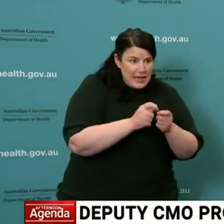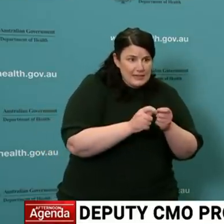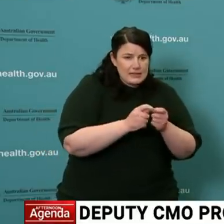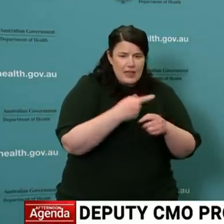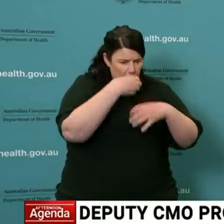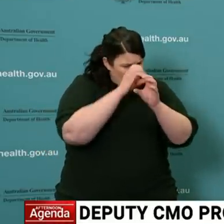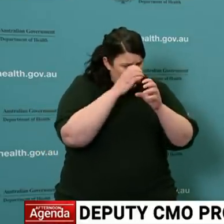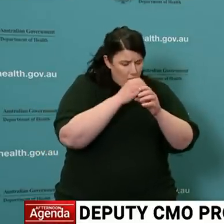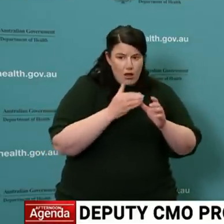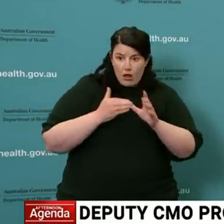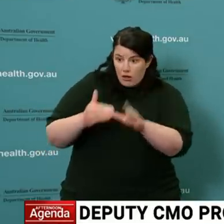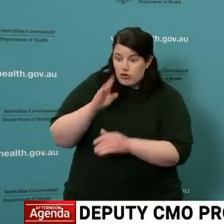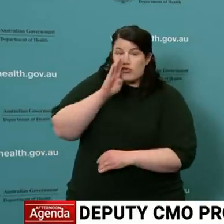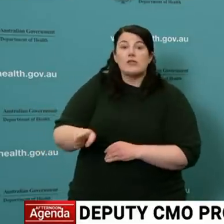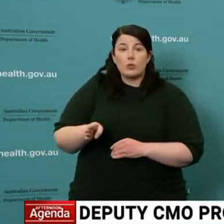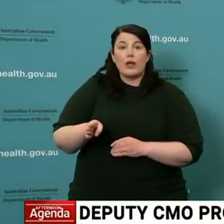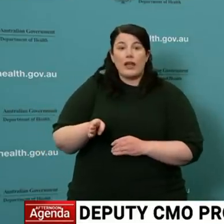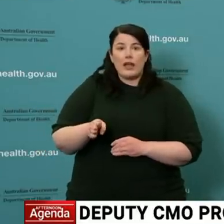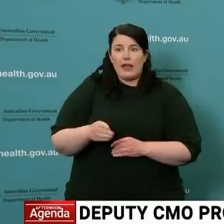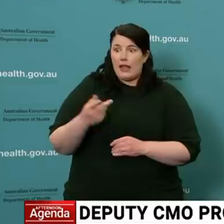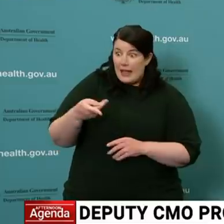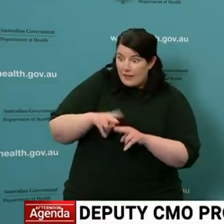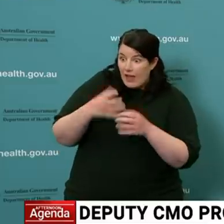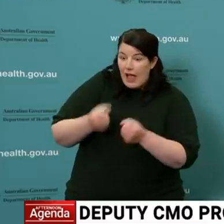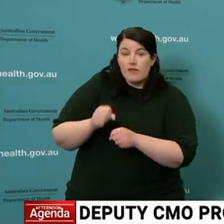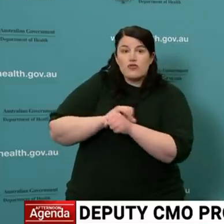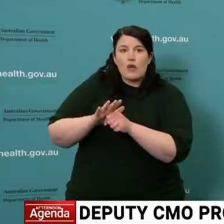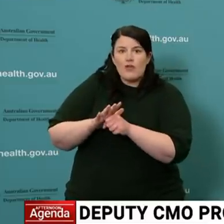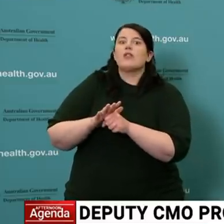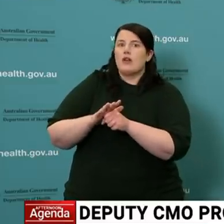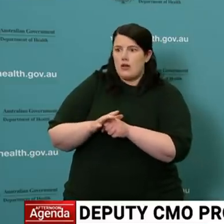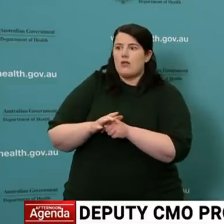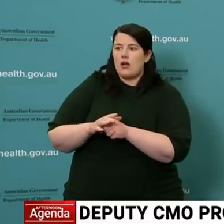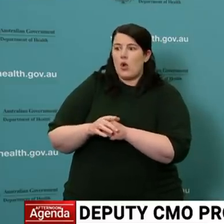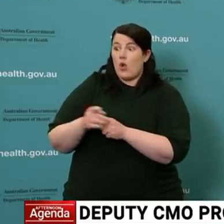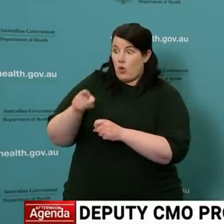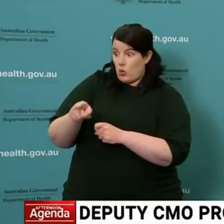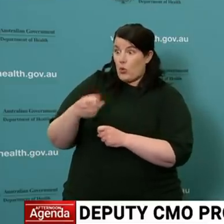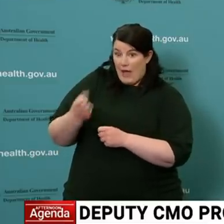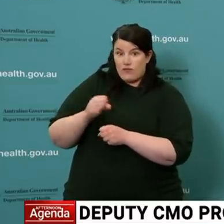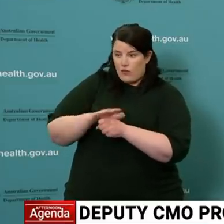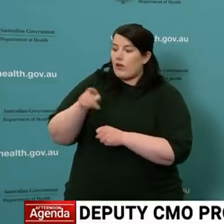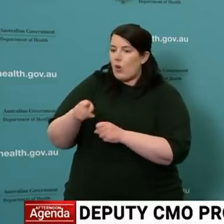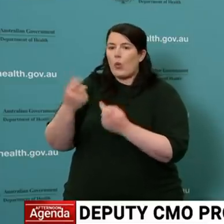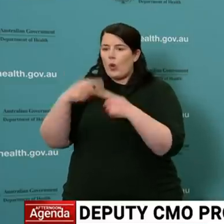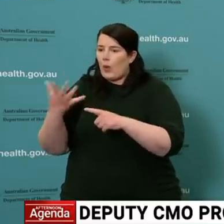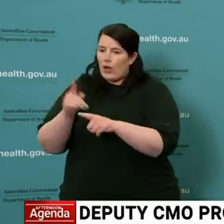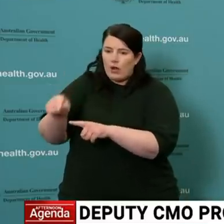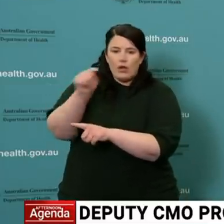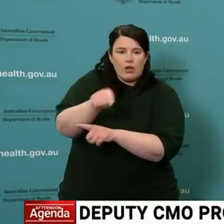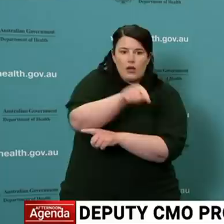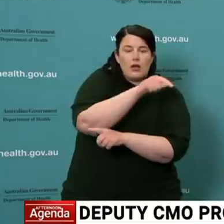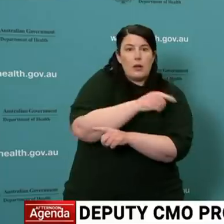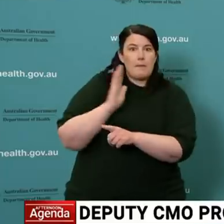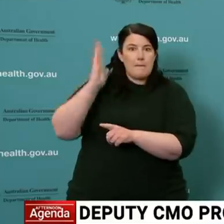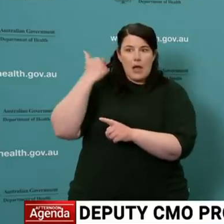rapidly, and to identify cases of COVID-19, then to identify contacts and make sure that